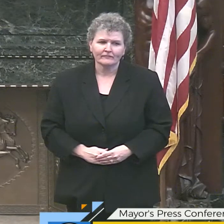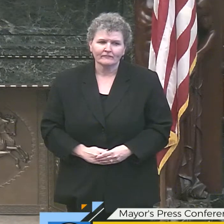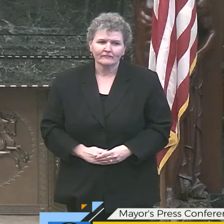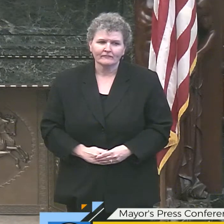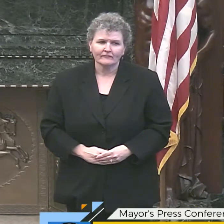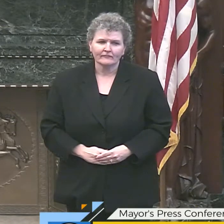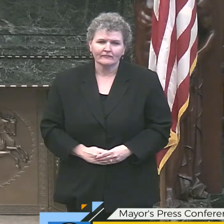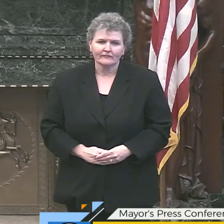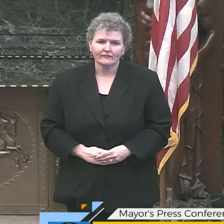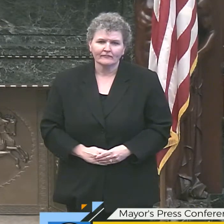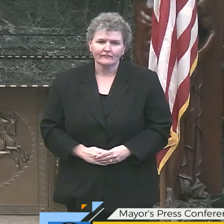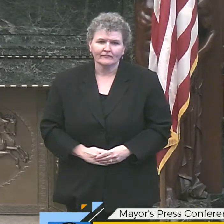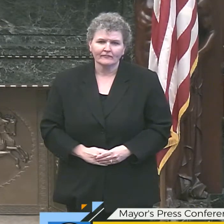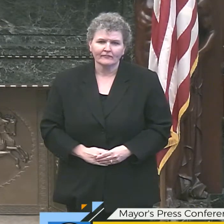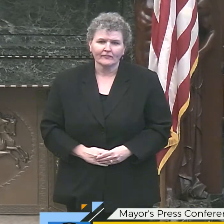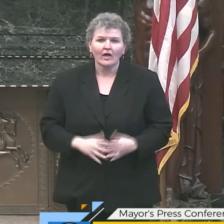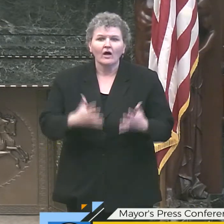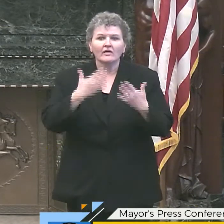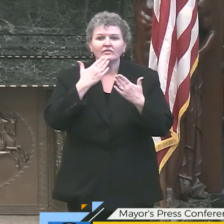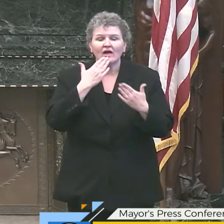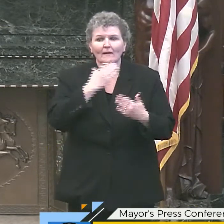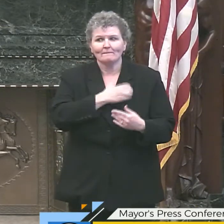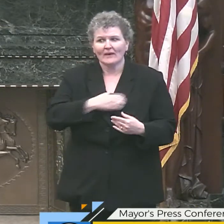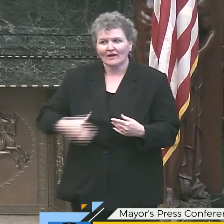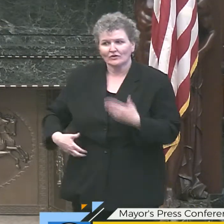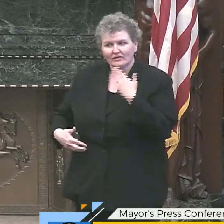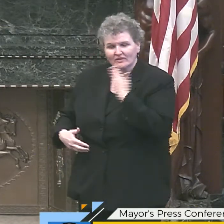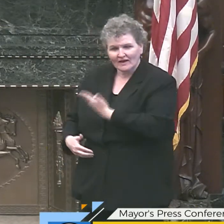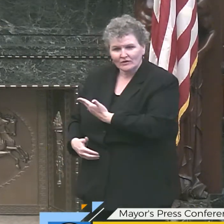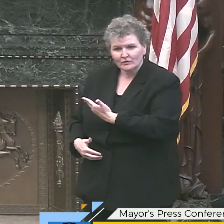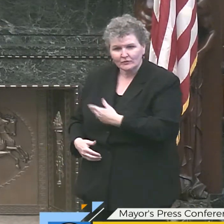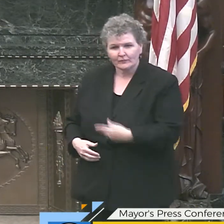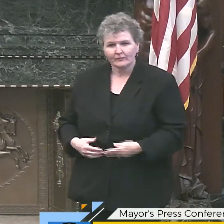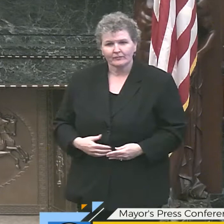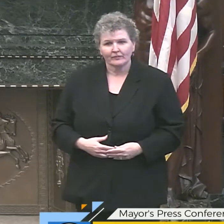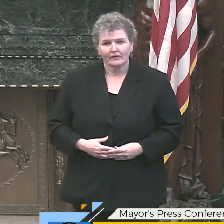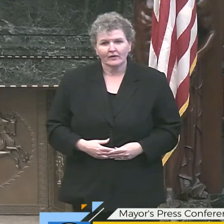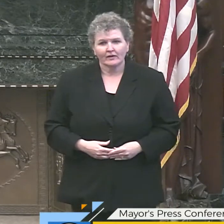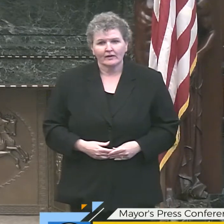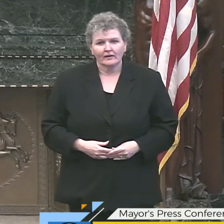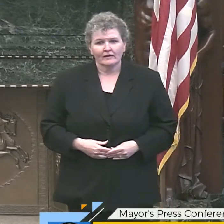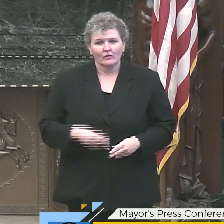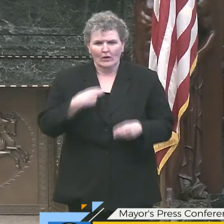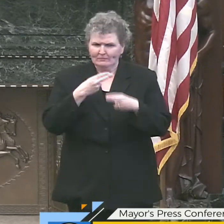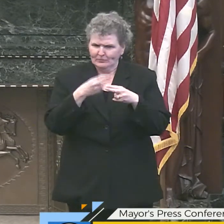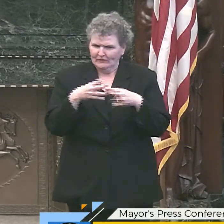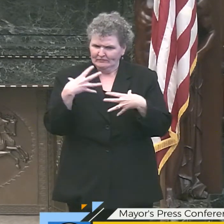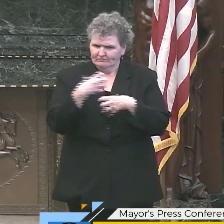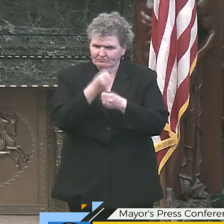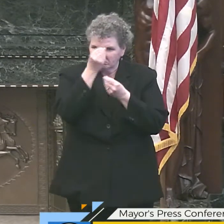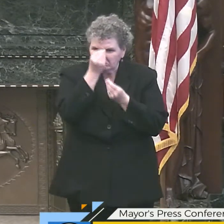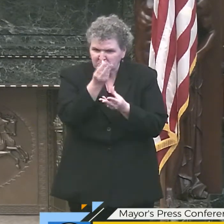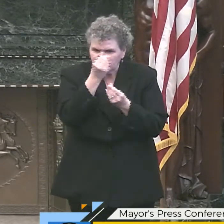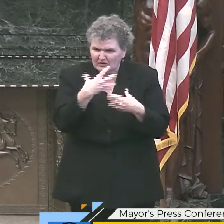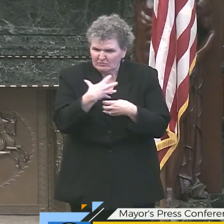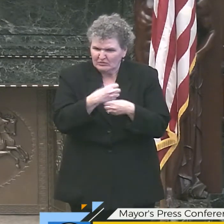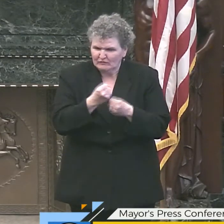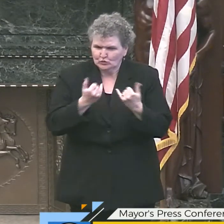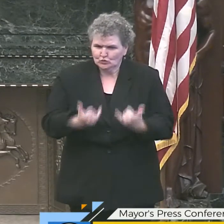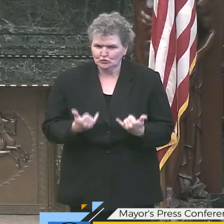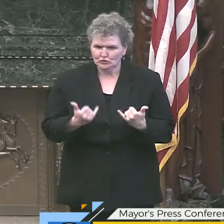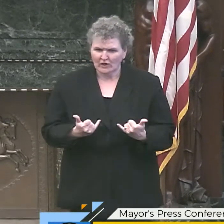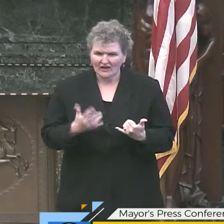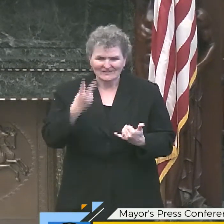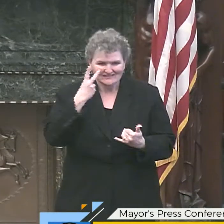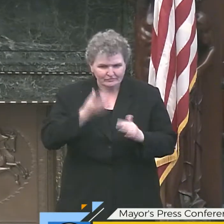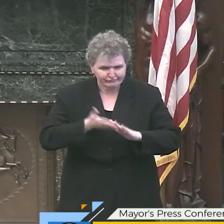Thank you very much, Mayor. Just brief updates today. Overall, you're seeing a continued growth